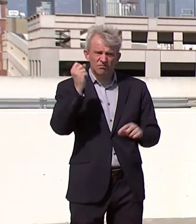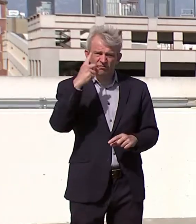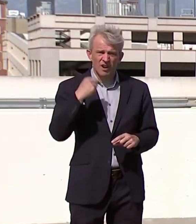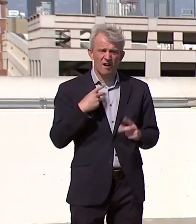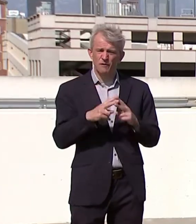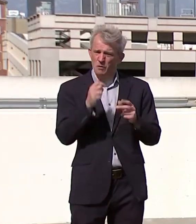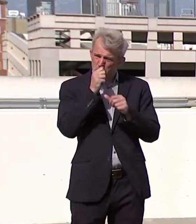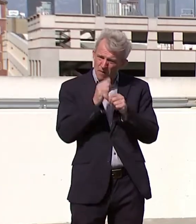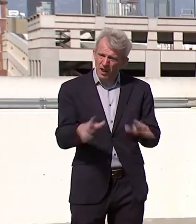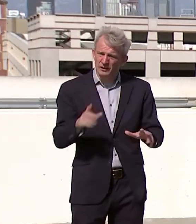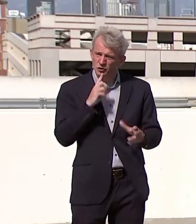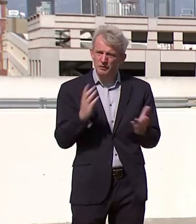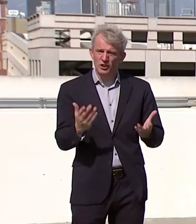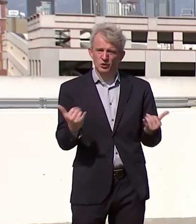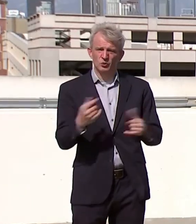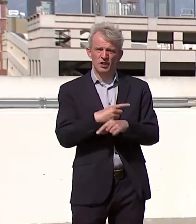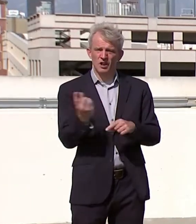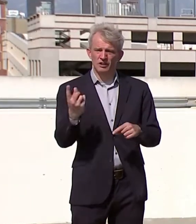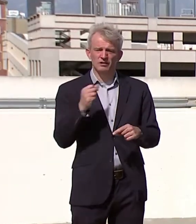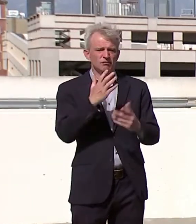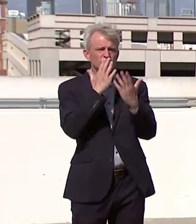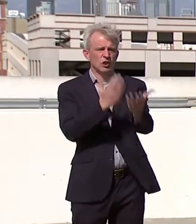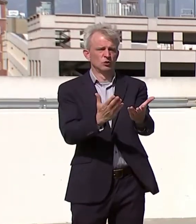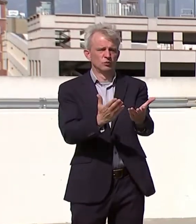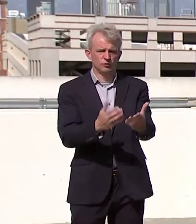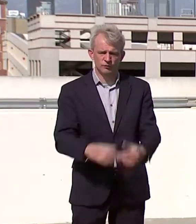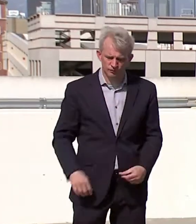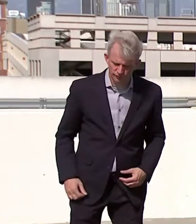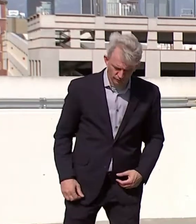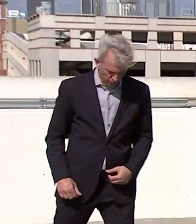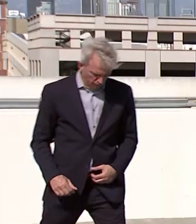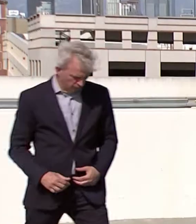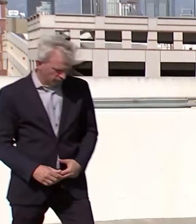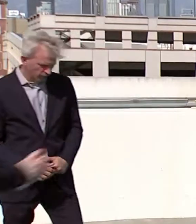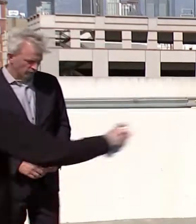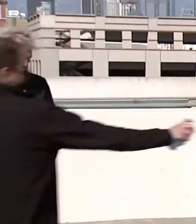all of you today. Thank you so much.